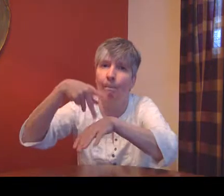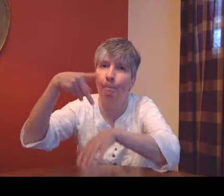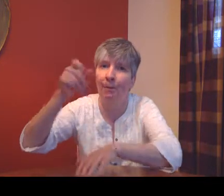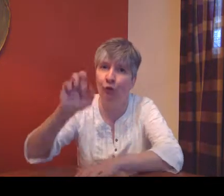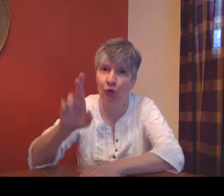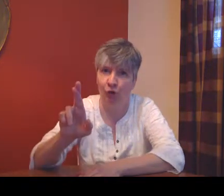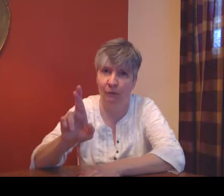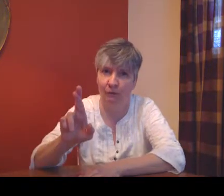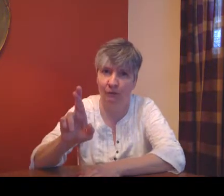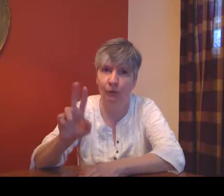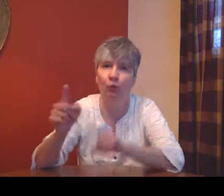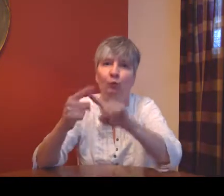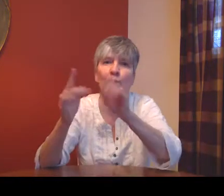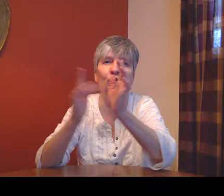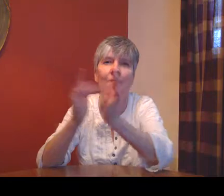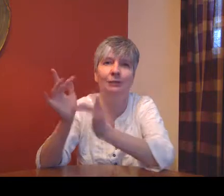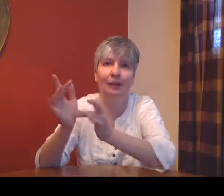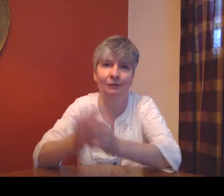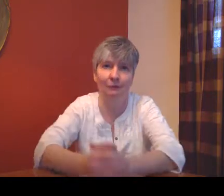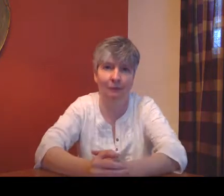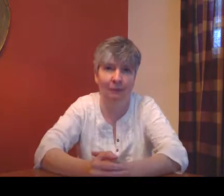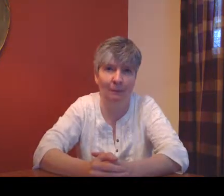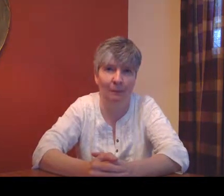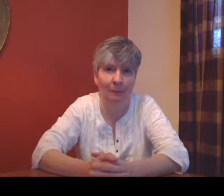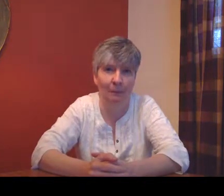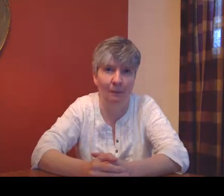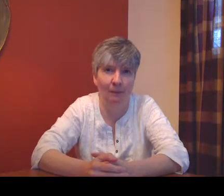introduced Peter to Jesus.